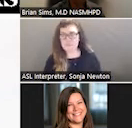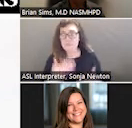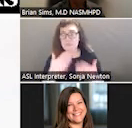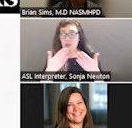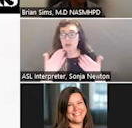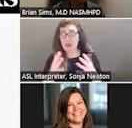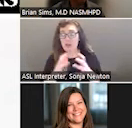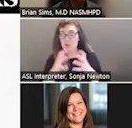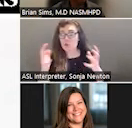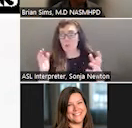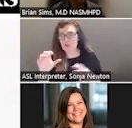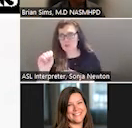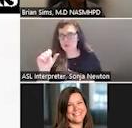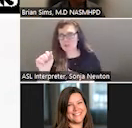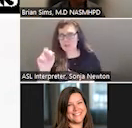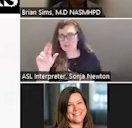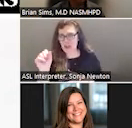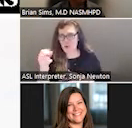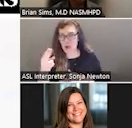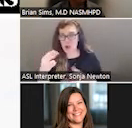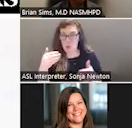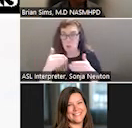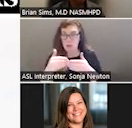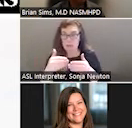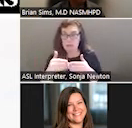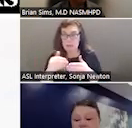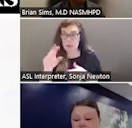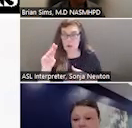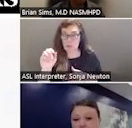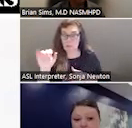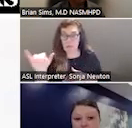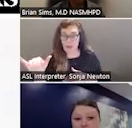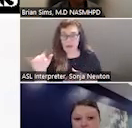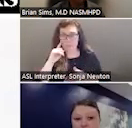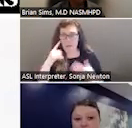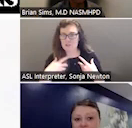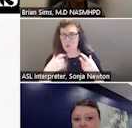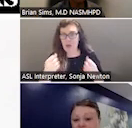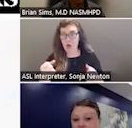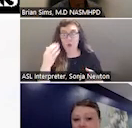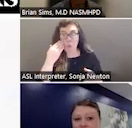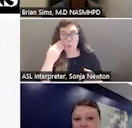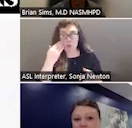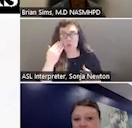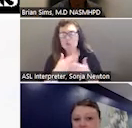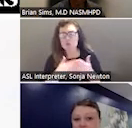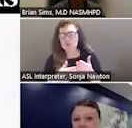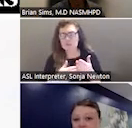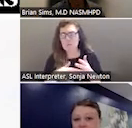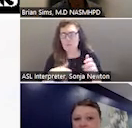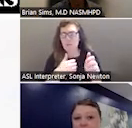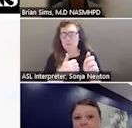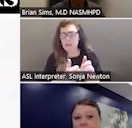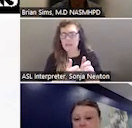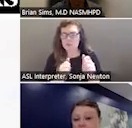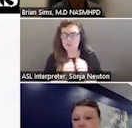So just now that we're towards the end of May and Mental Health Awareness Month, I'll give a quick update about some of the activities that have happened with the White